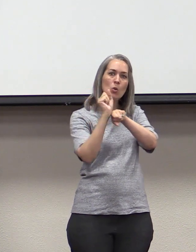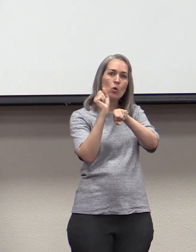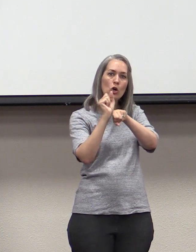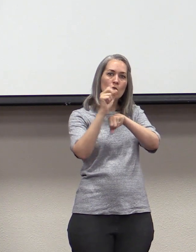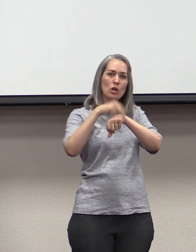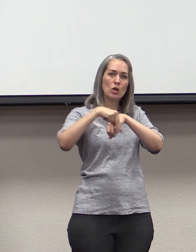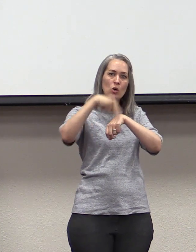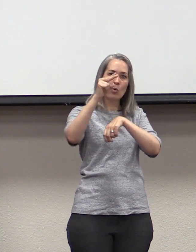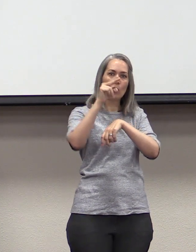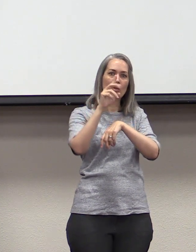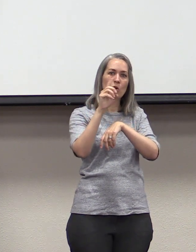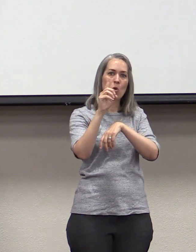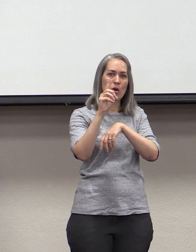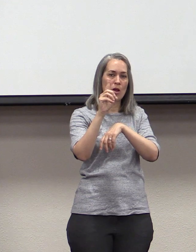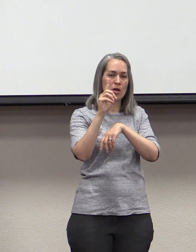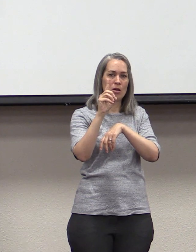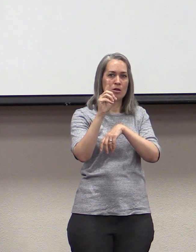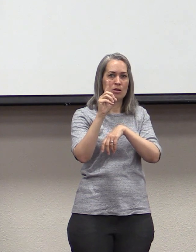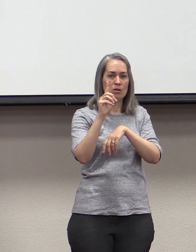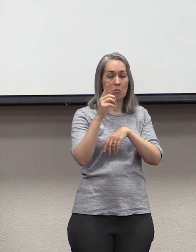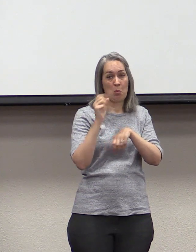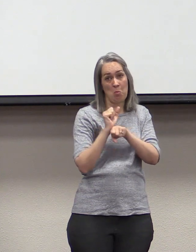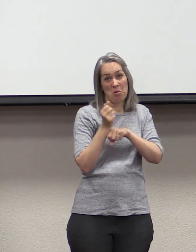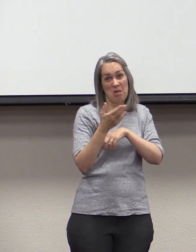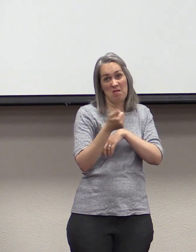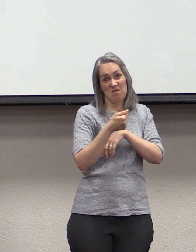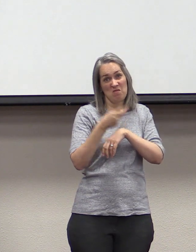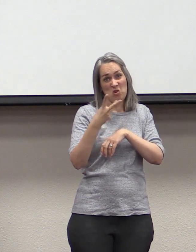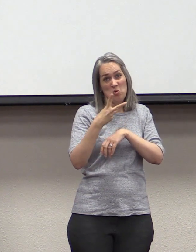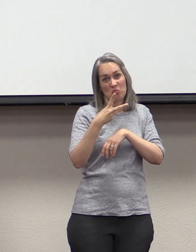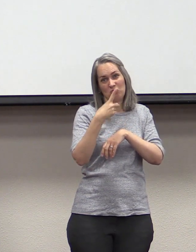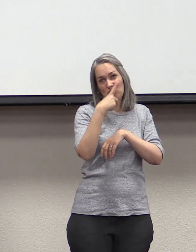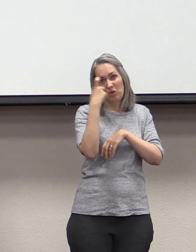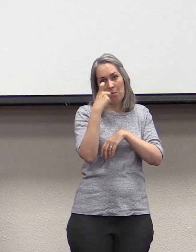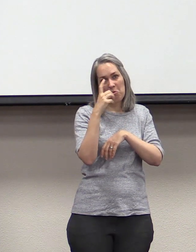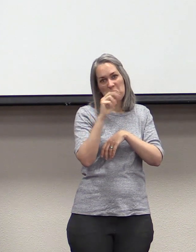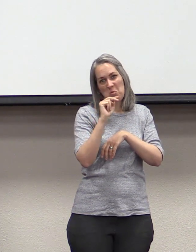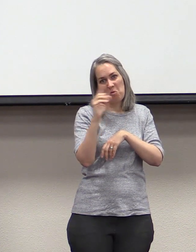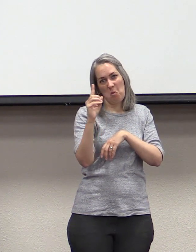North Dakota because we'd worked there a couple of summers, and that's where we were going to be.